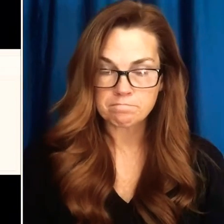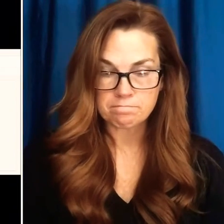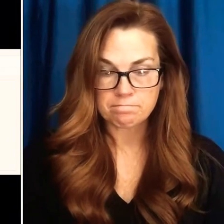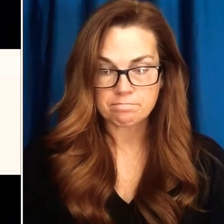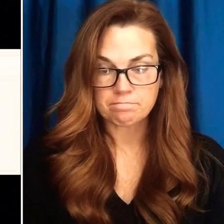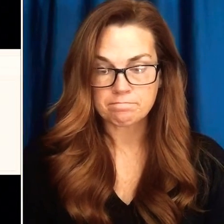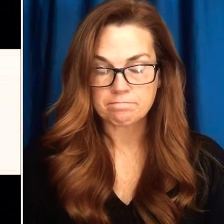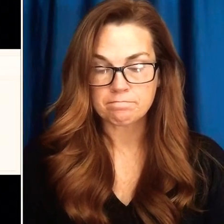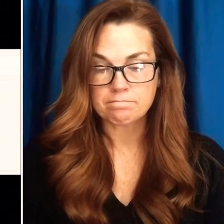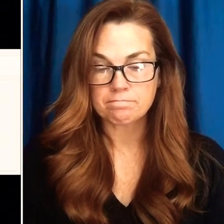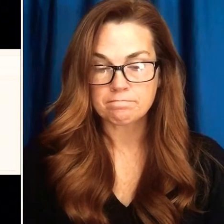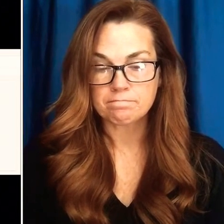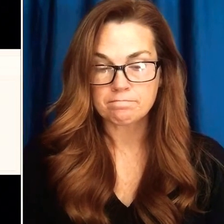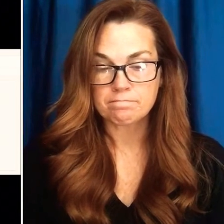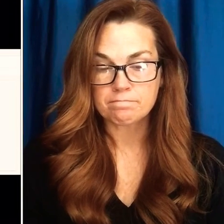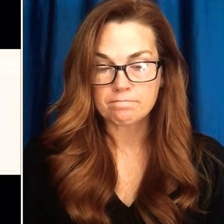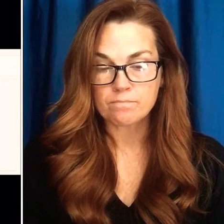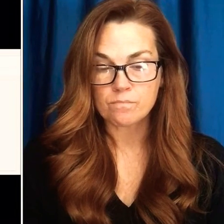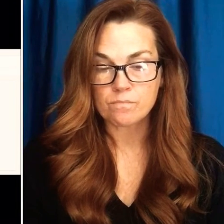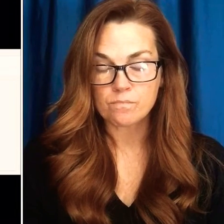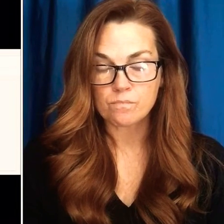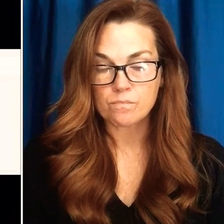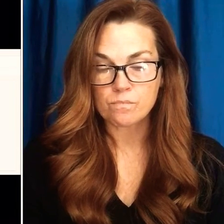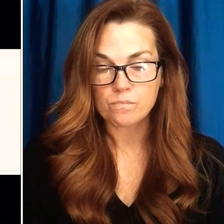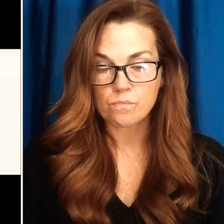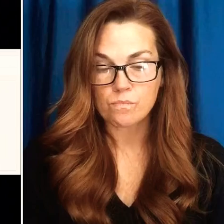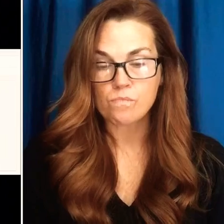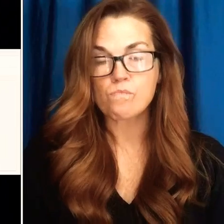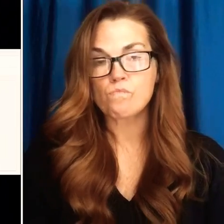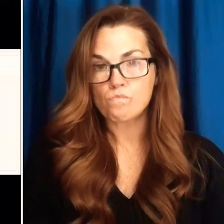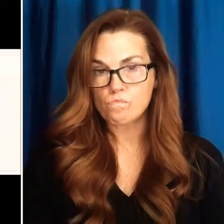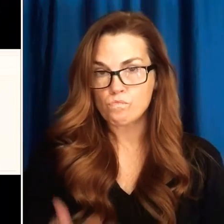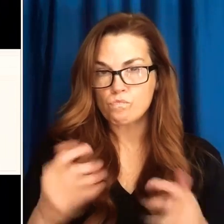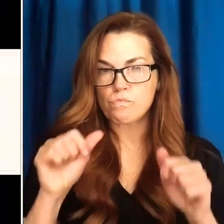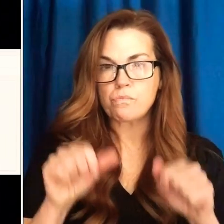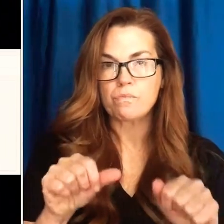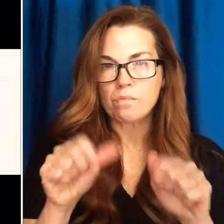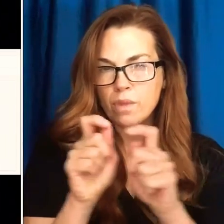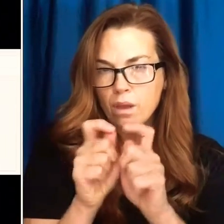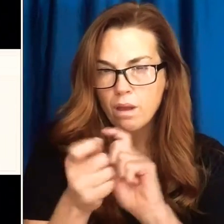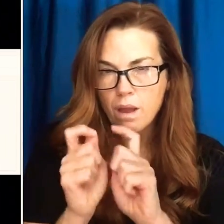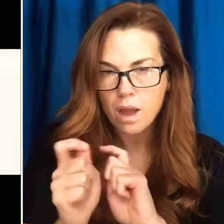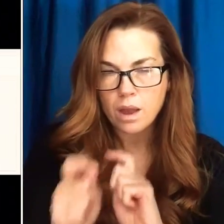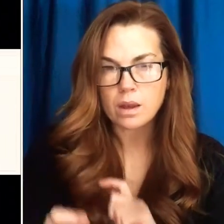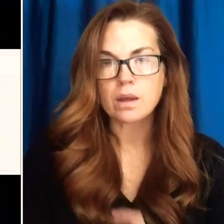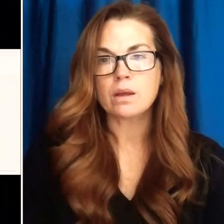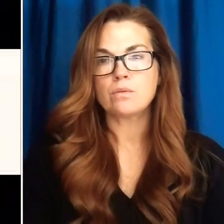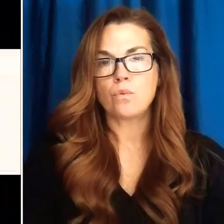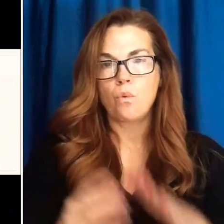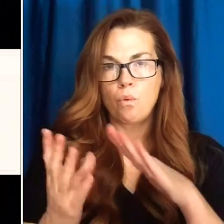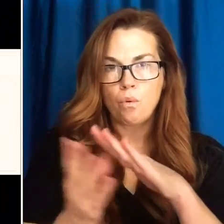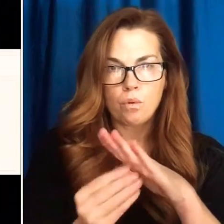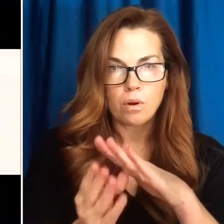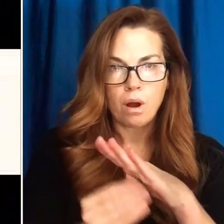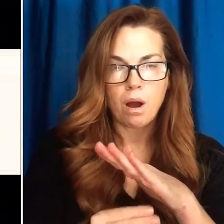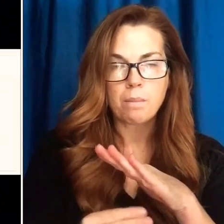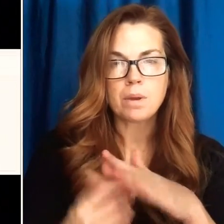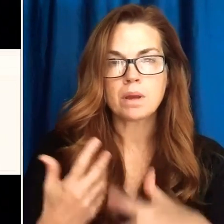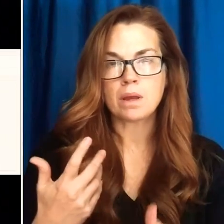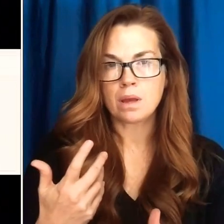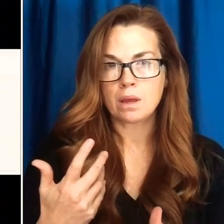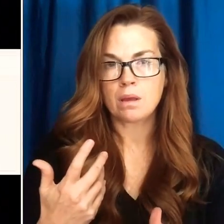or I can click on the little menus here where I can edit. I can duplicate if I want another one, or I can just